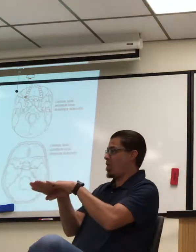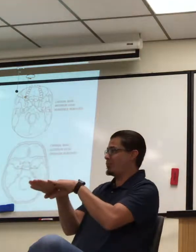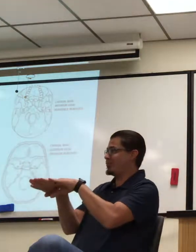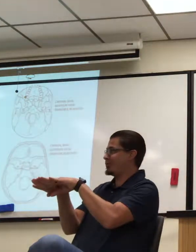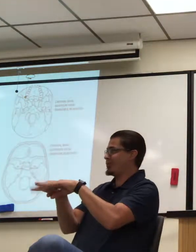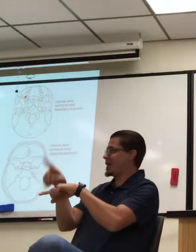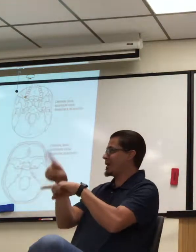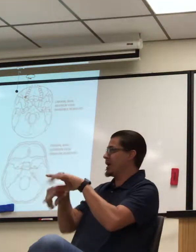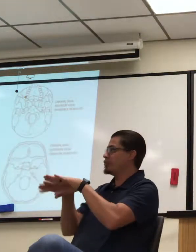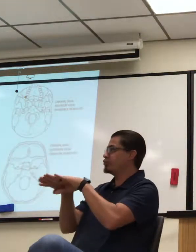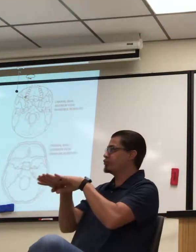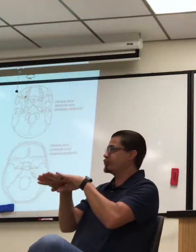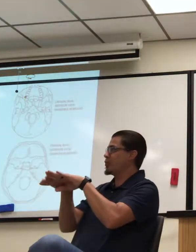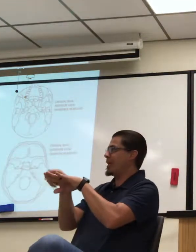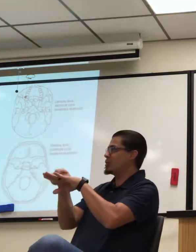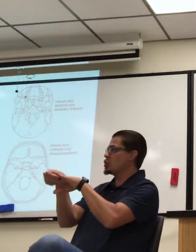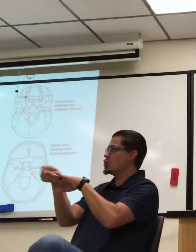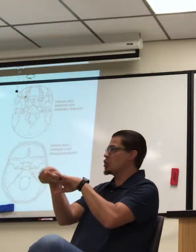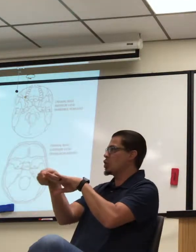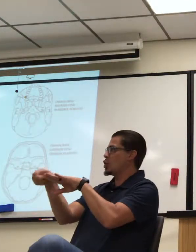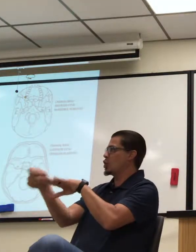they're sutures.